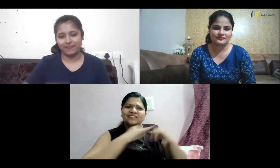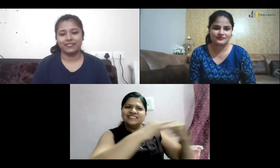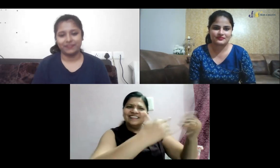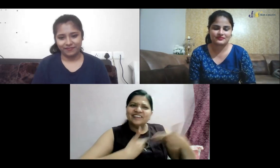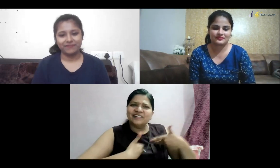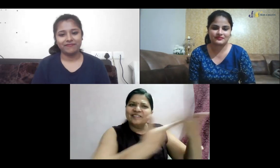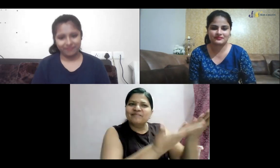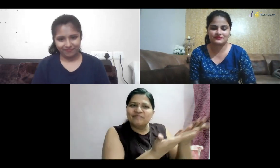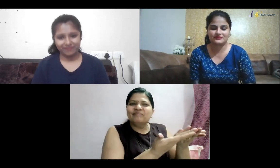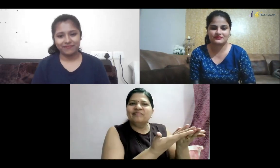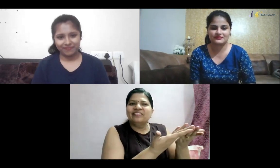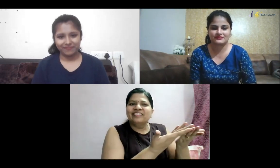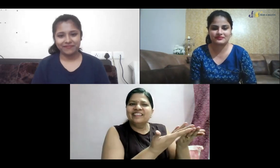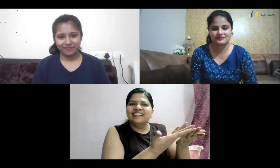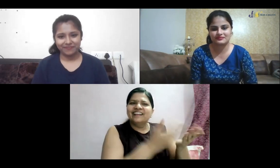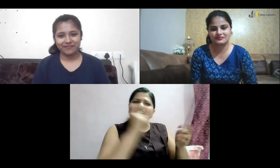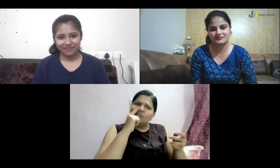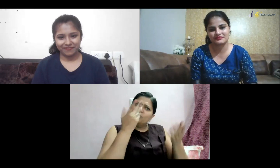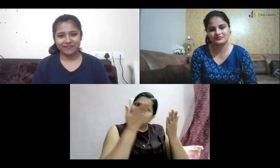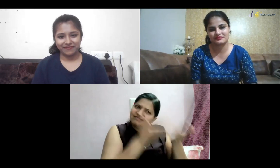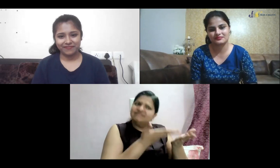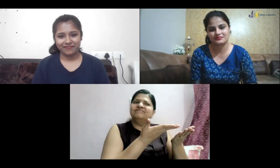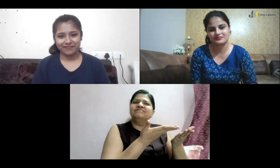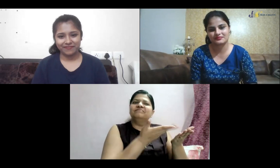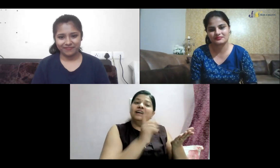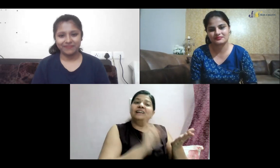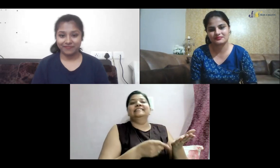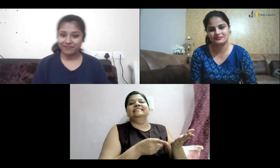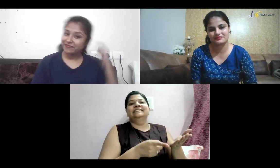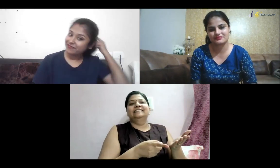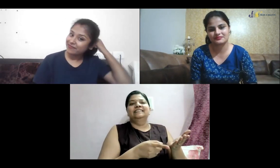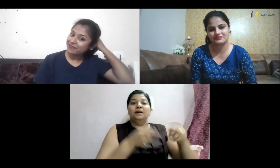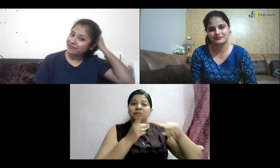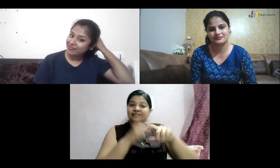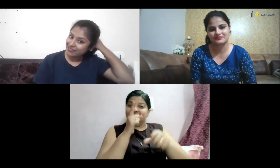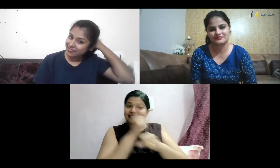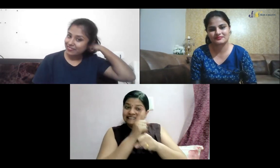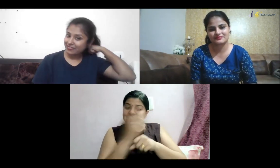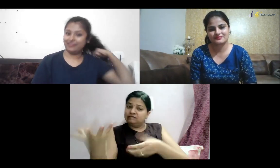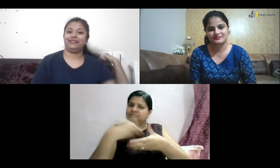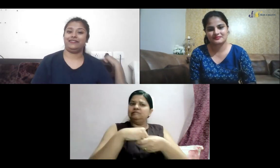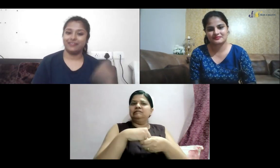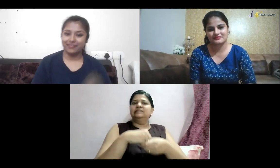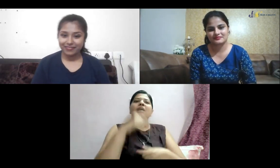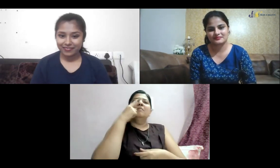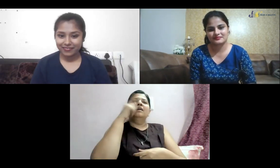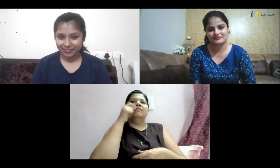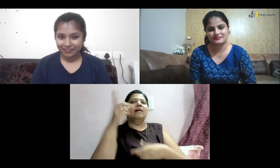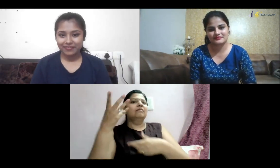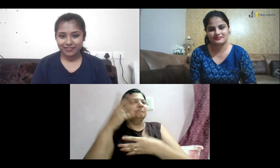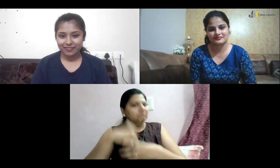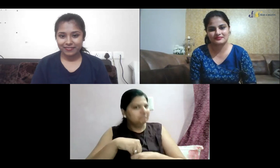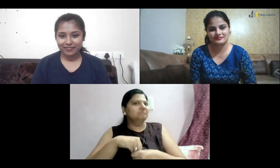can do, I cannot. Not think like this. We are the same. Women also same. For example,